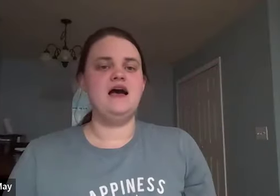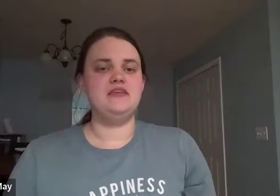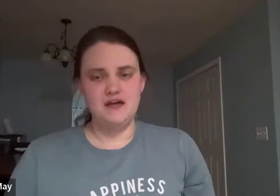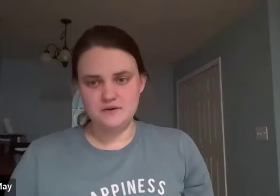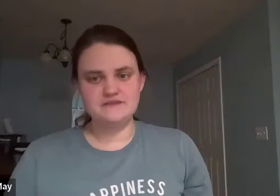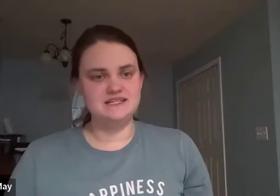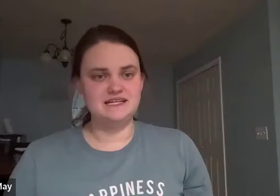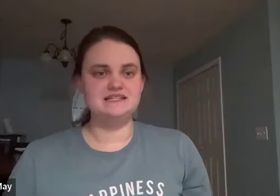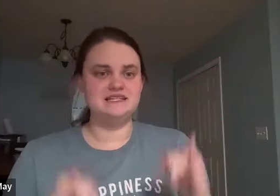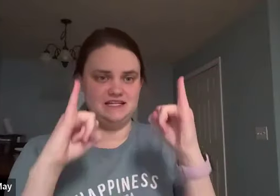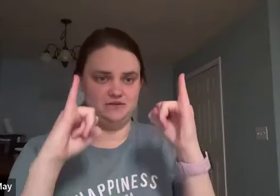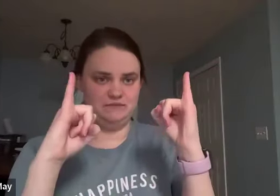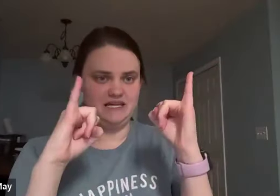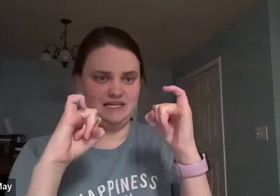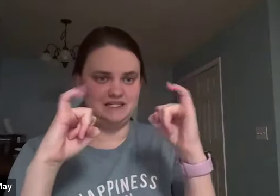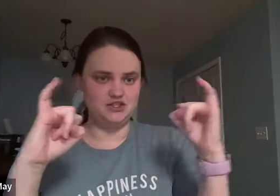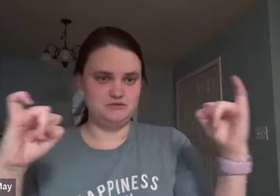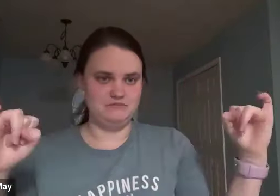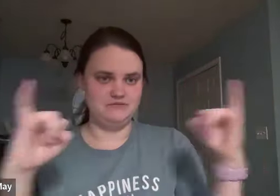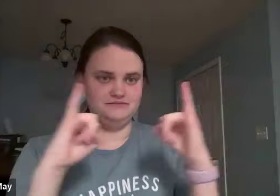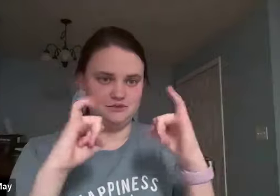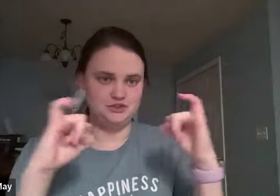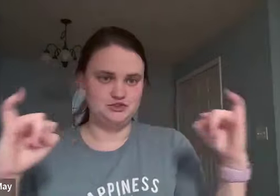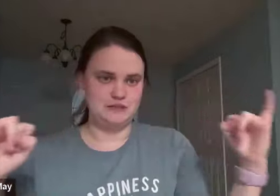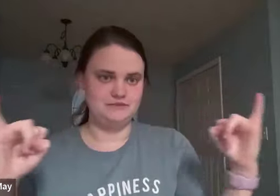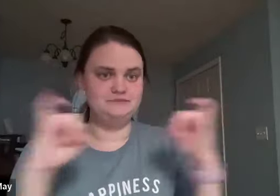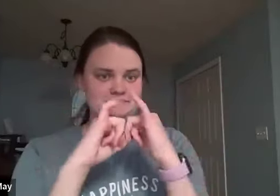The other way I've seen it is with the pinkies, shrimp.